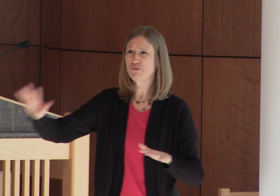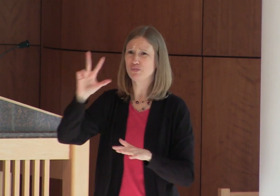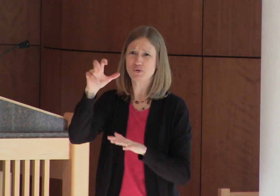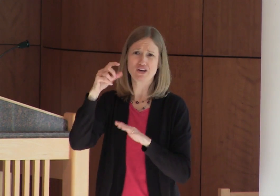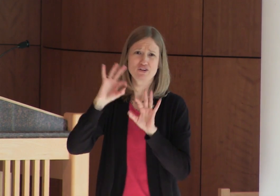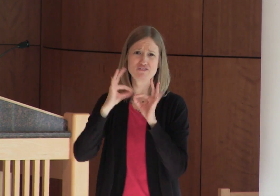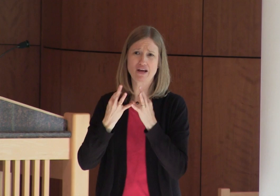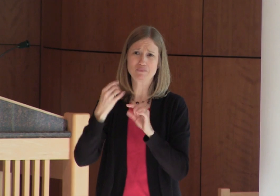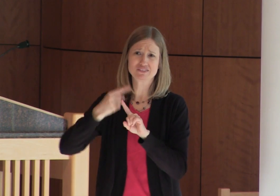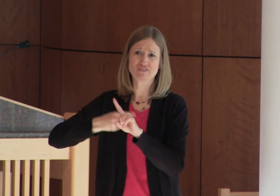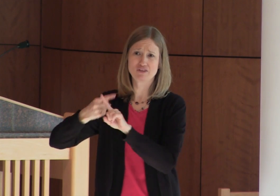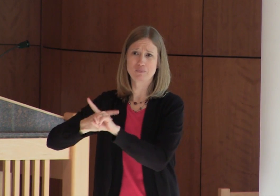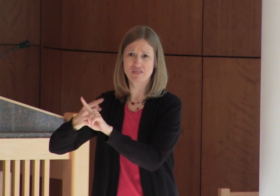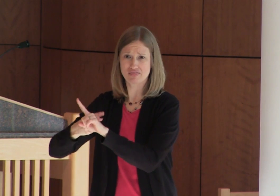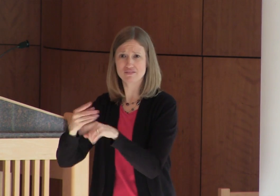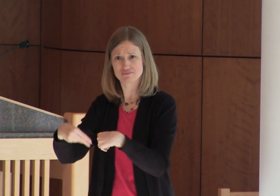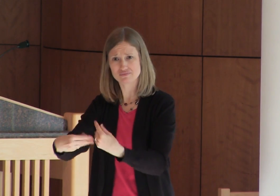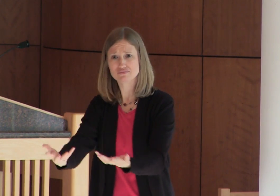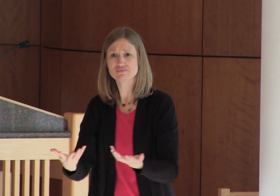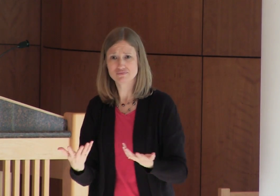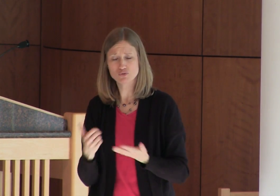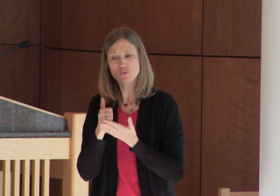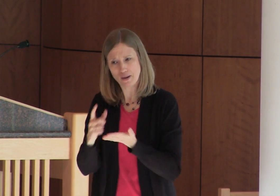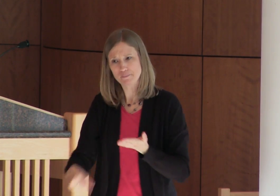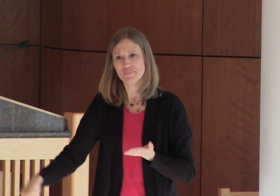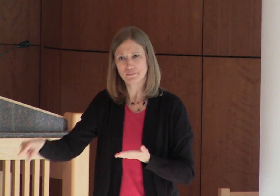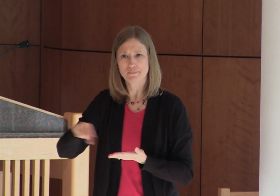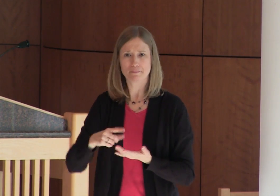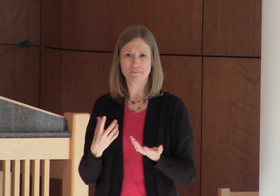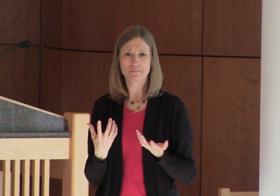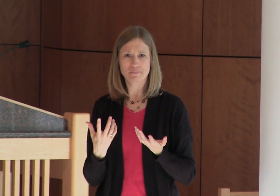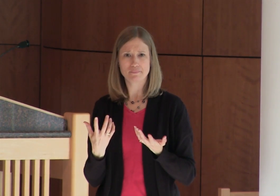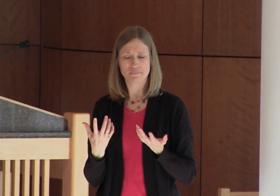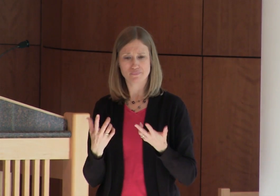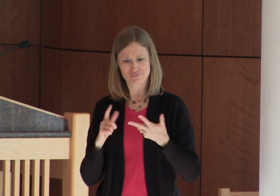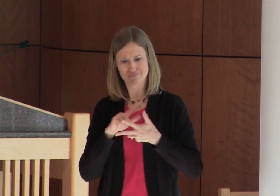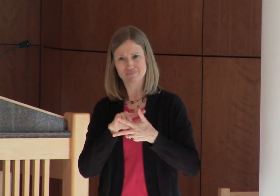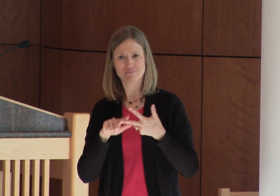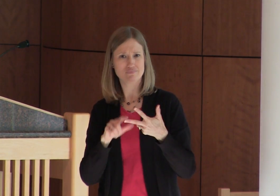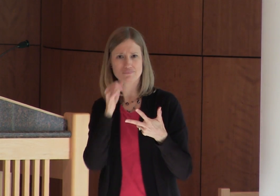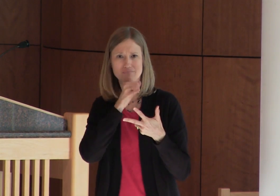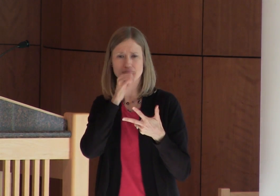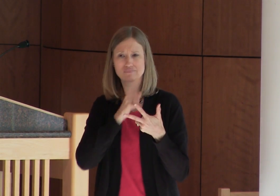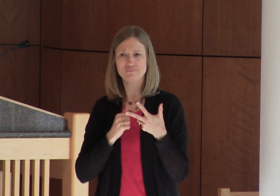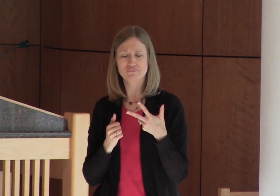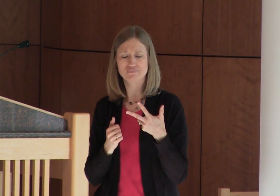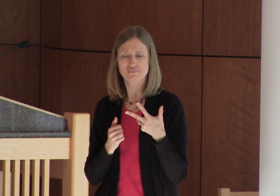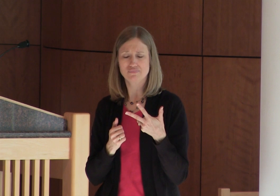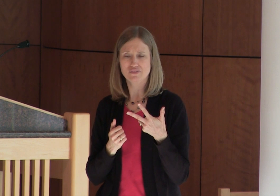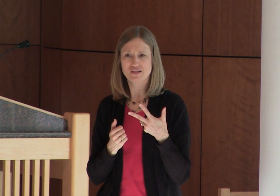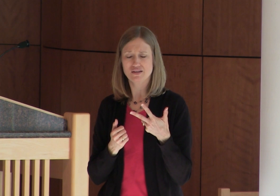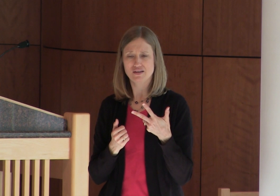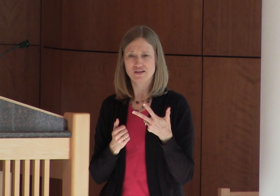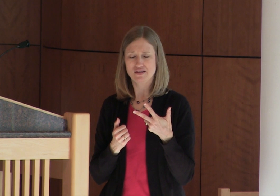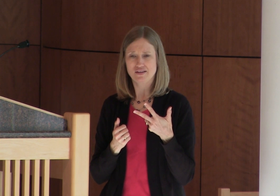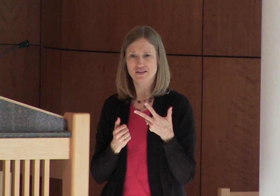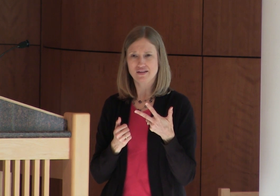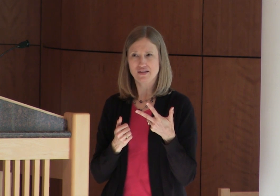show up here in order to get a little help in that way. I mean, it's hard for me just to stop at